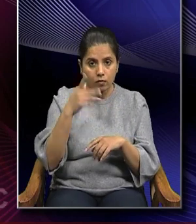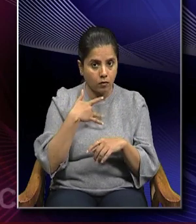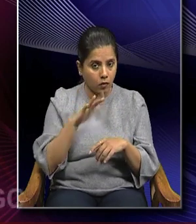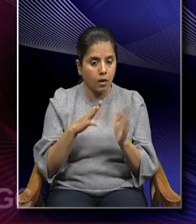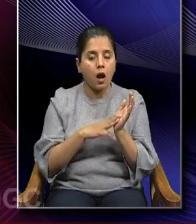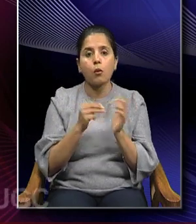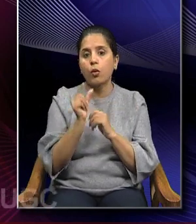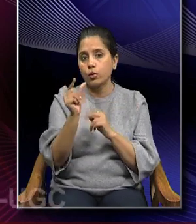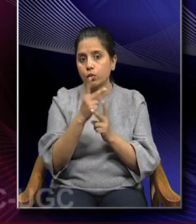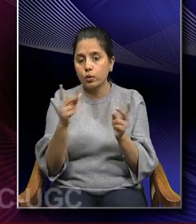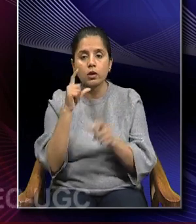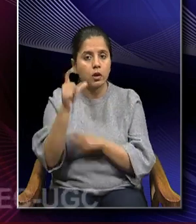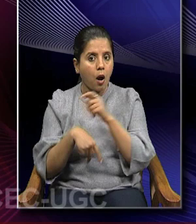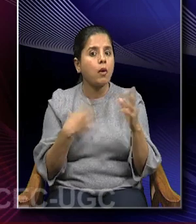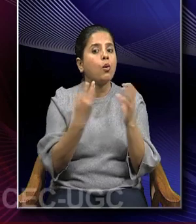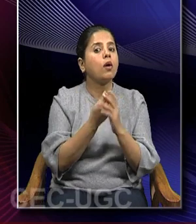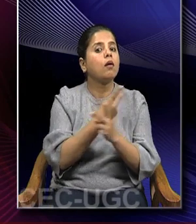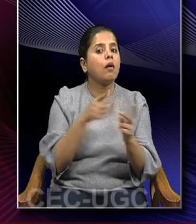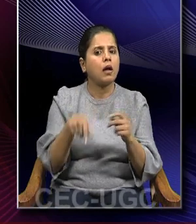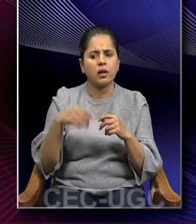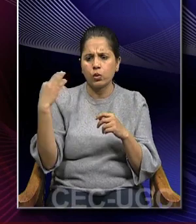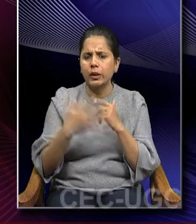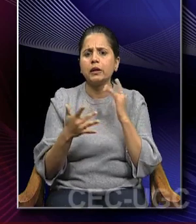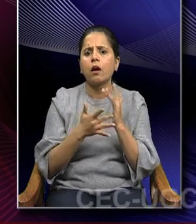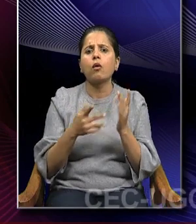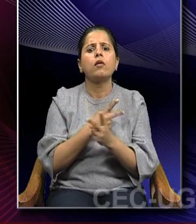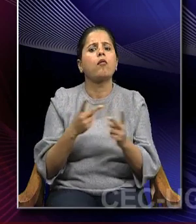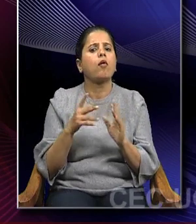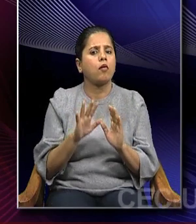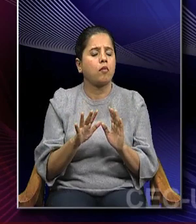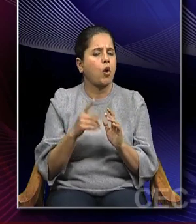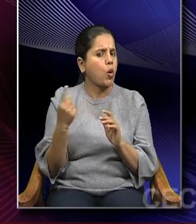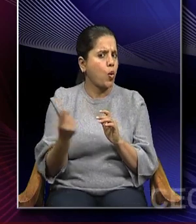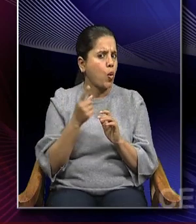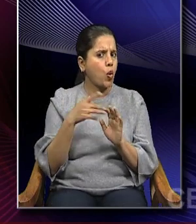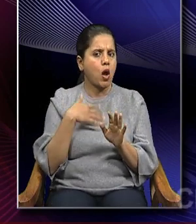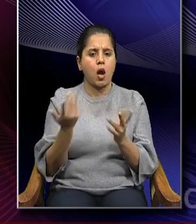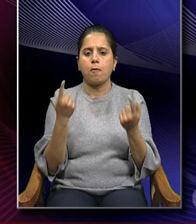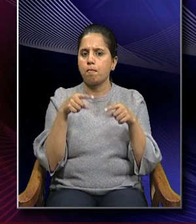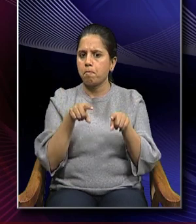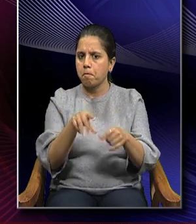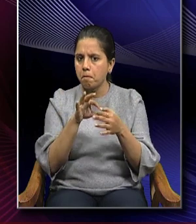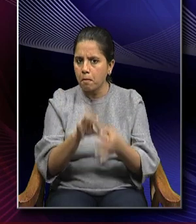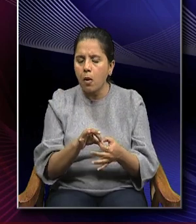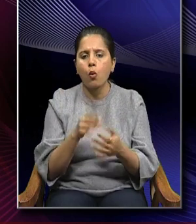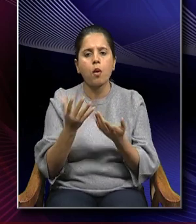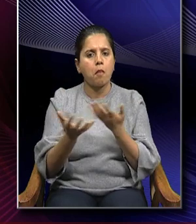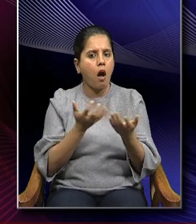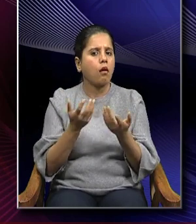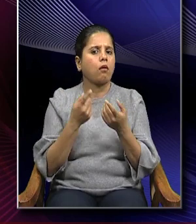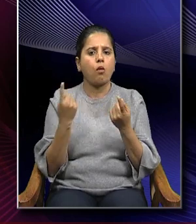MOU with the companies which are latest in technology, just to stay aligned, just to stay relevant in the